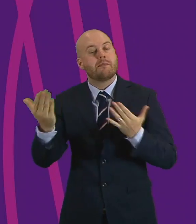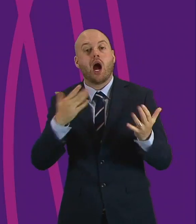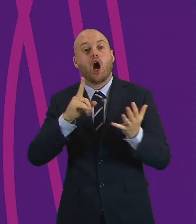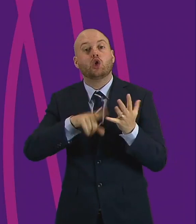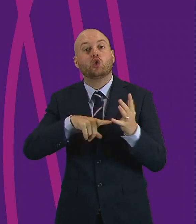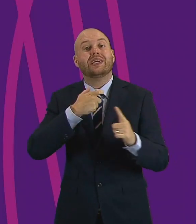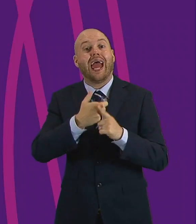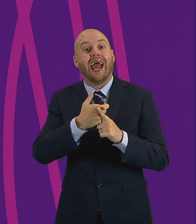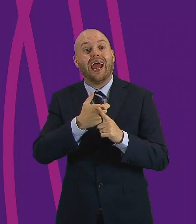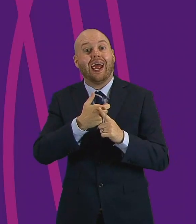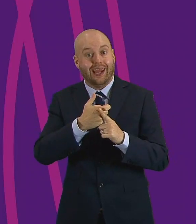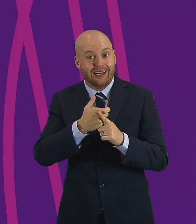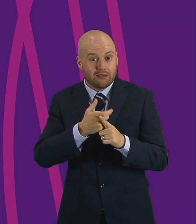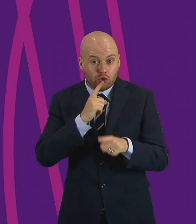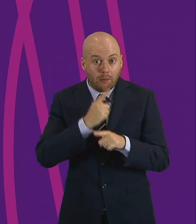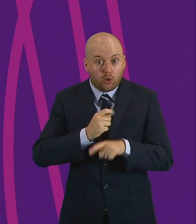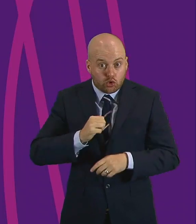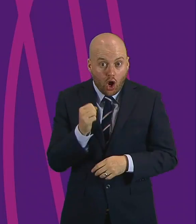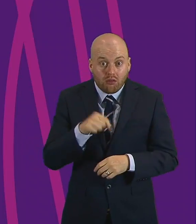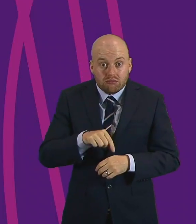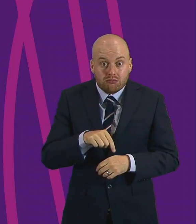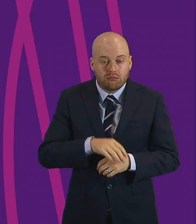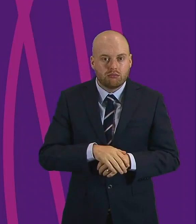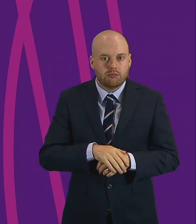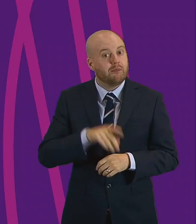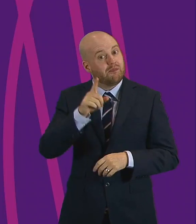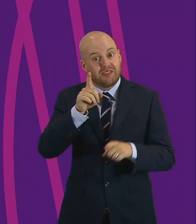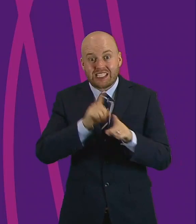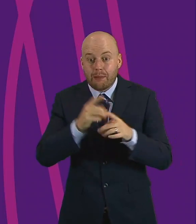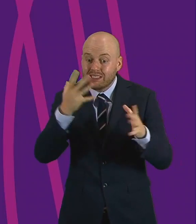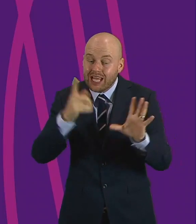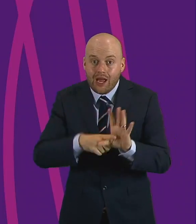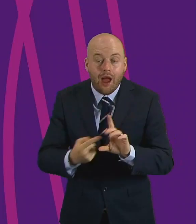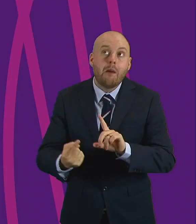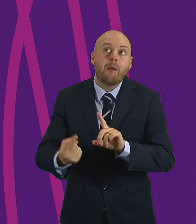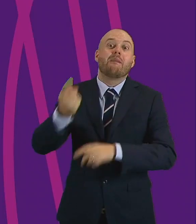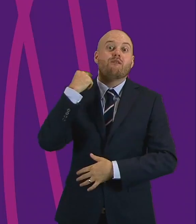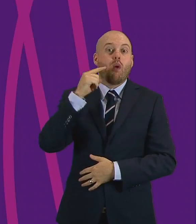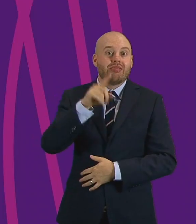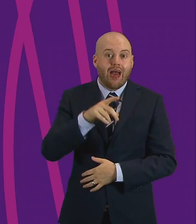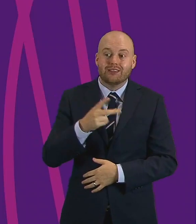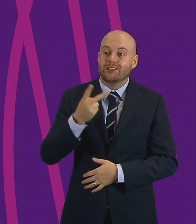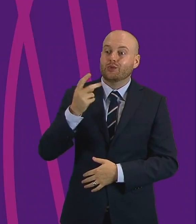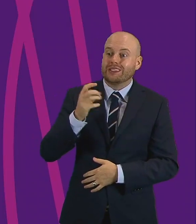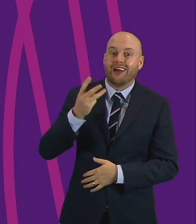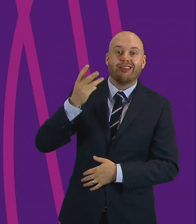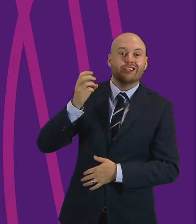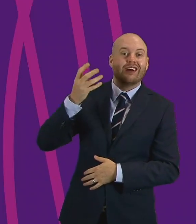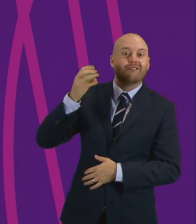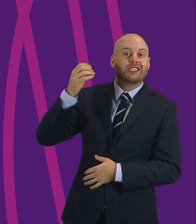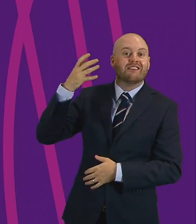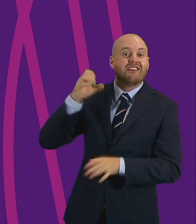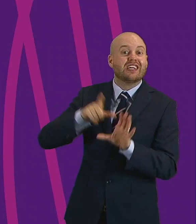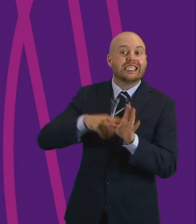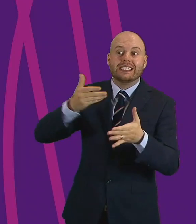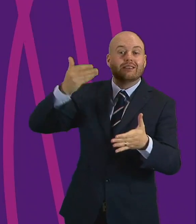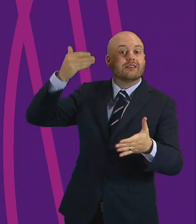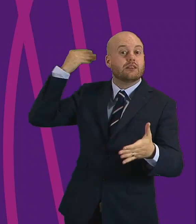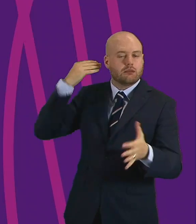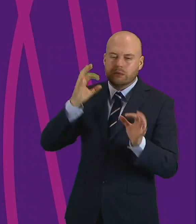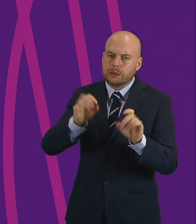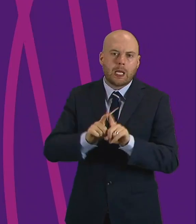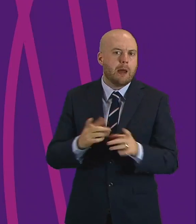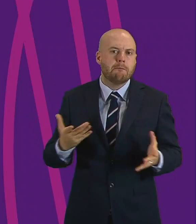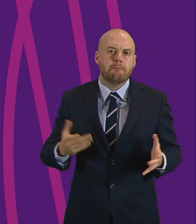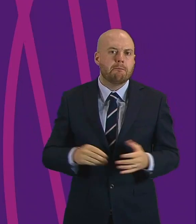that contrasts with every decade before then, from the 1960s onwards. And he went on noting that at the